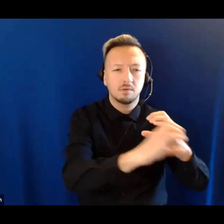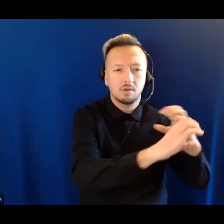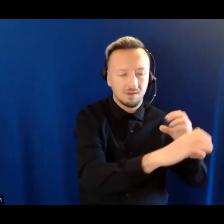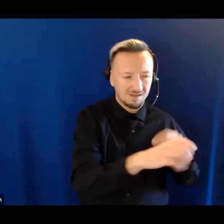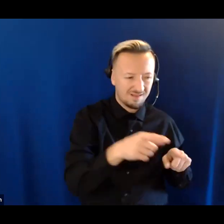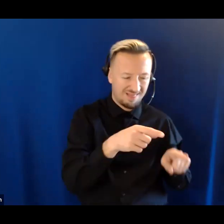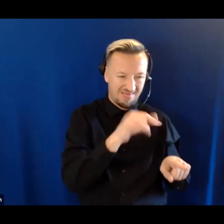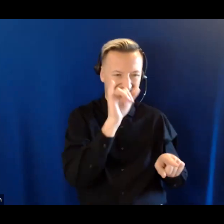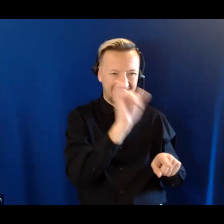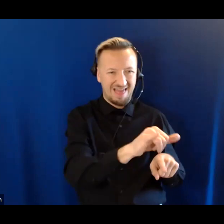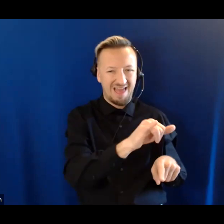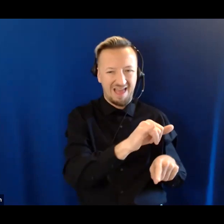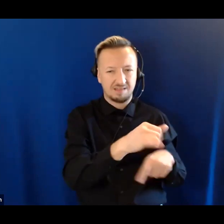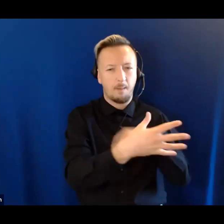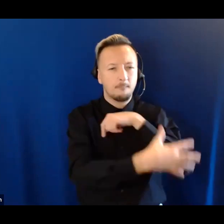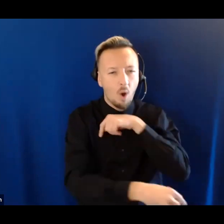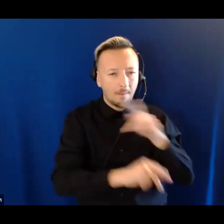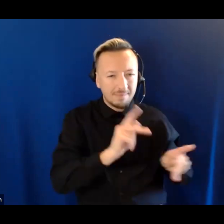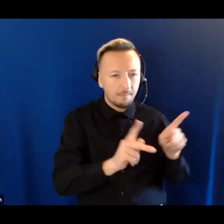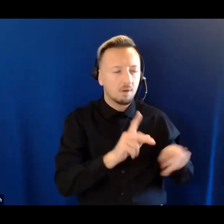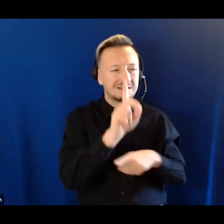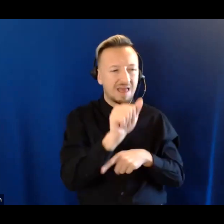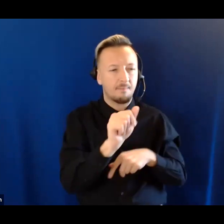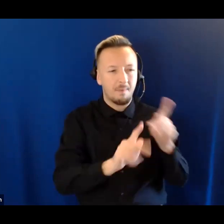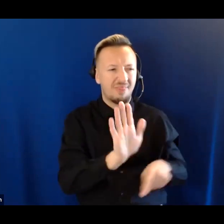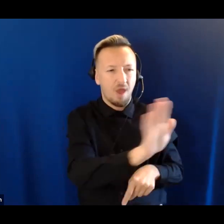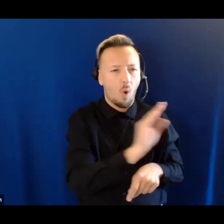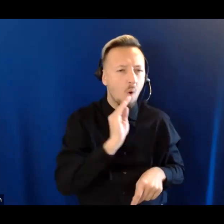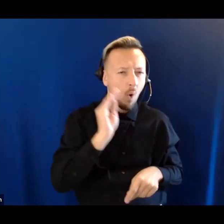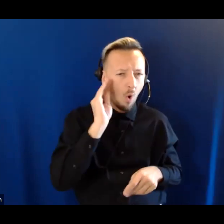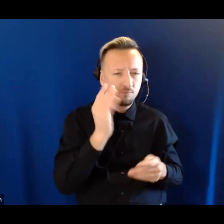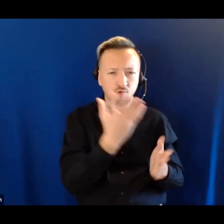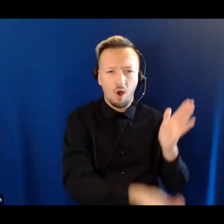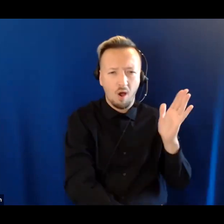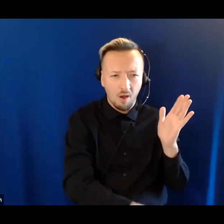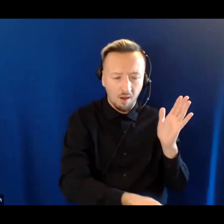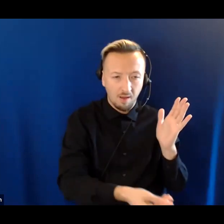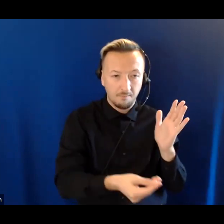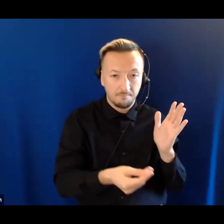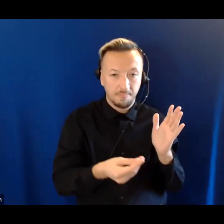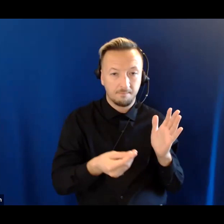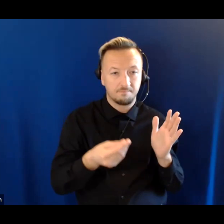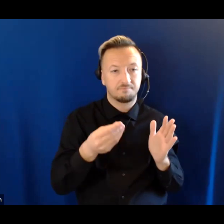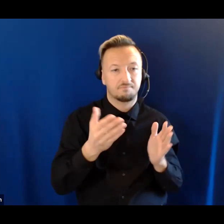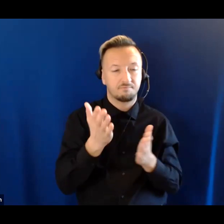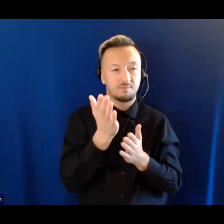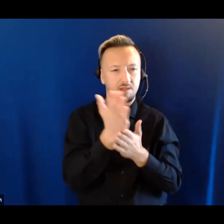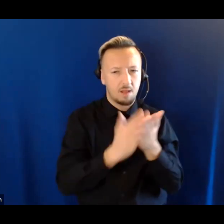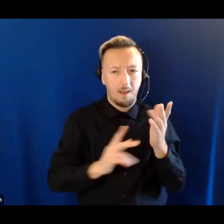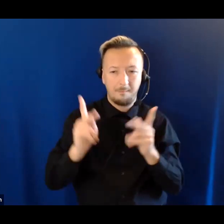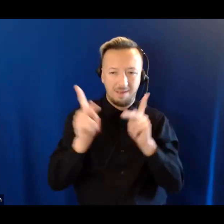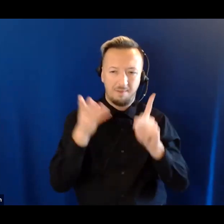for disabled people and poor people. And folks are there on the ground fundraising for $100,000 to stay at motels.